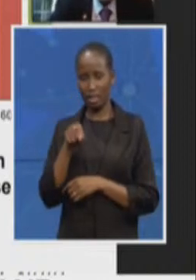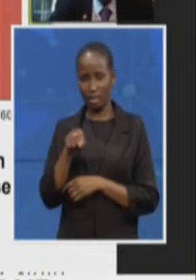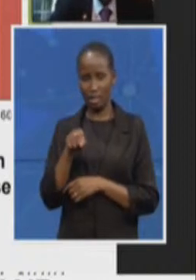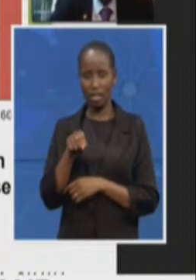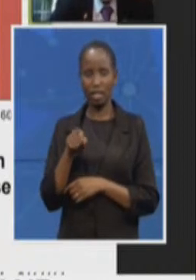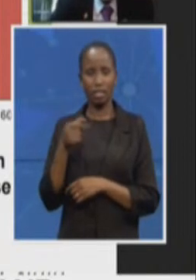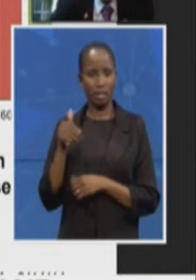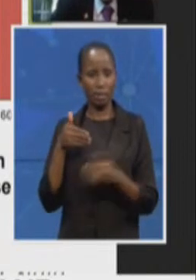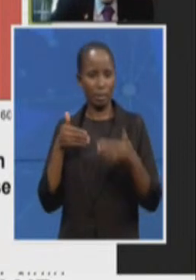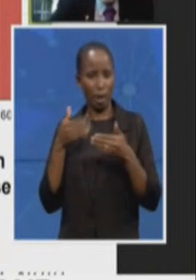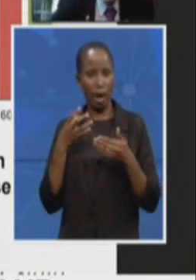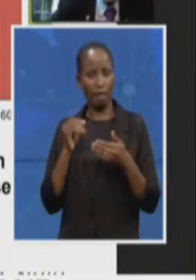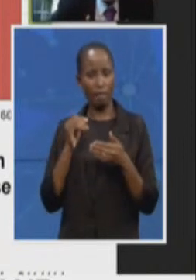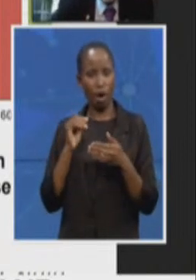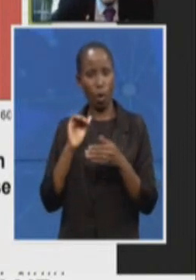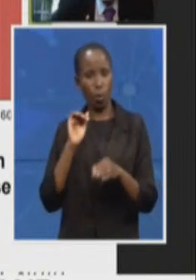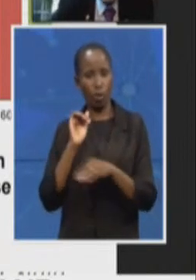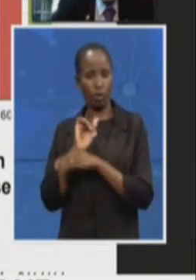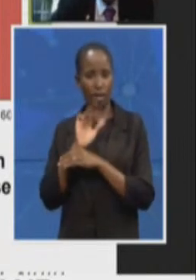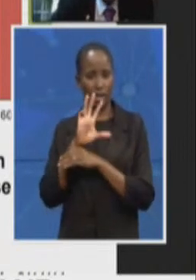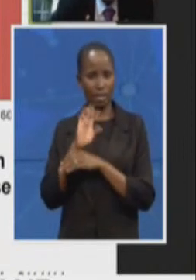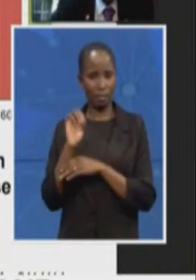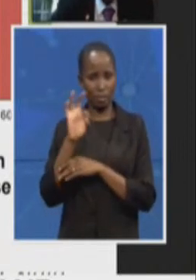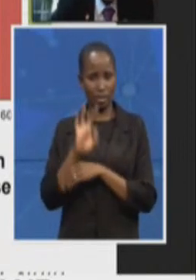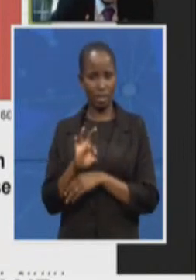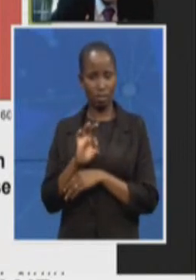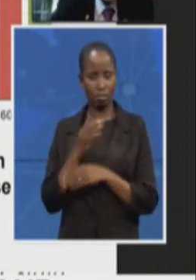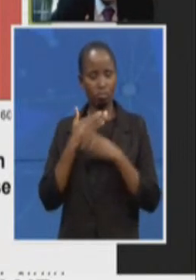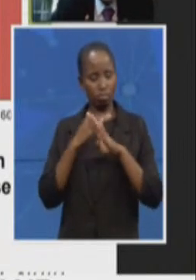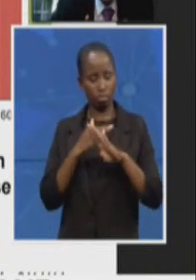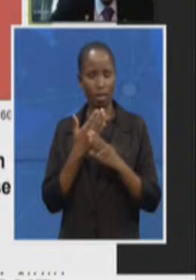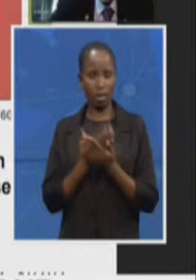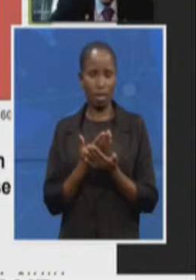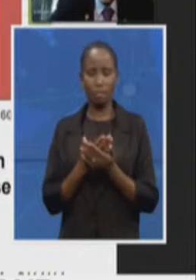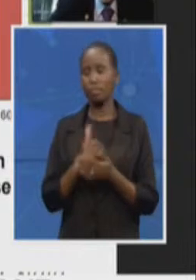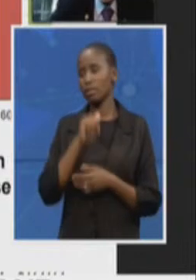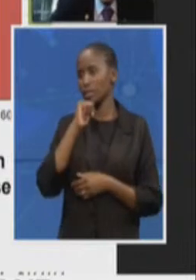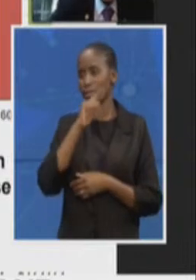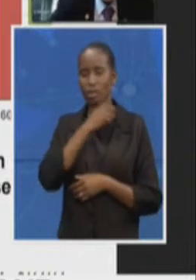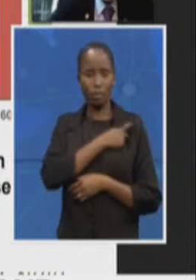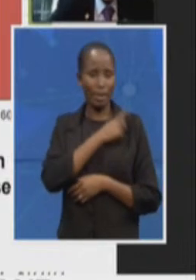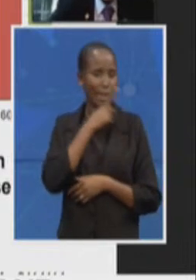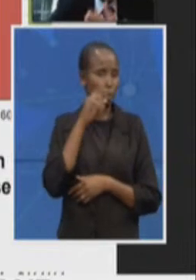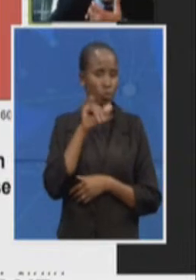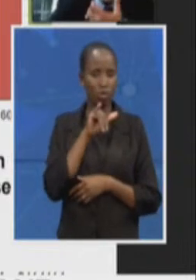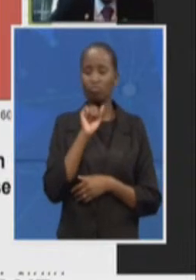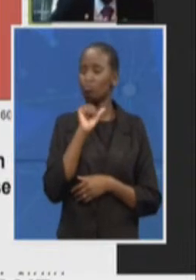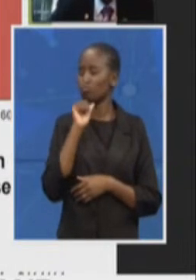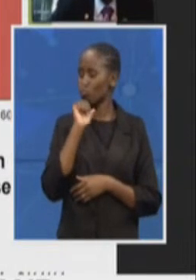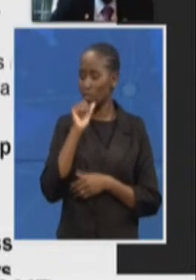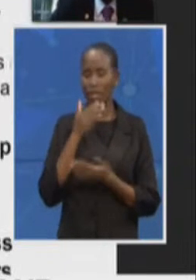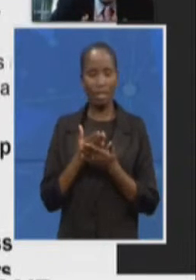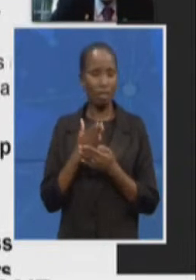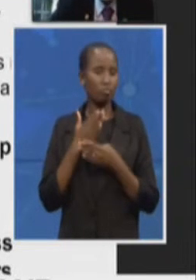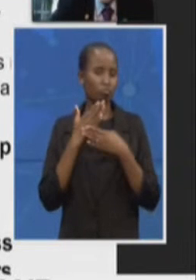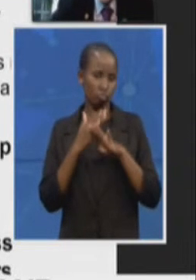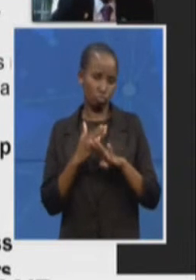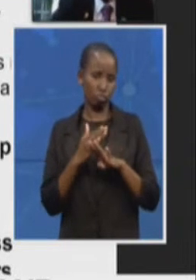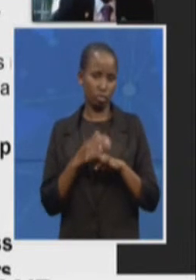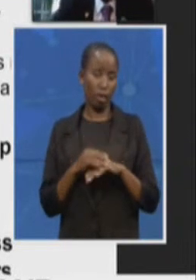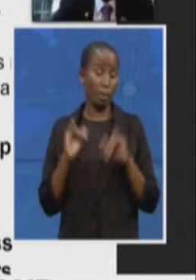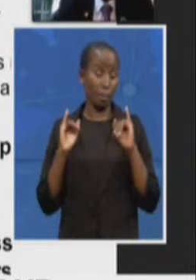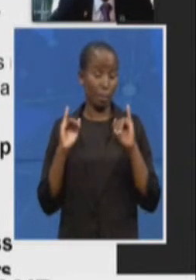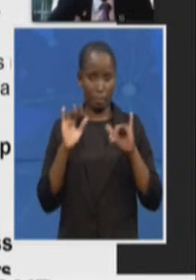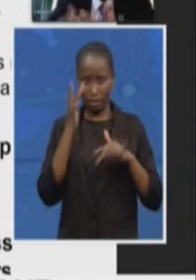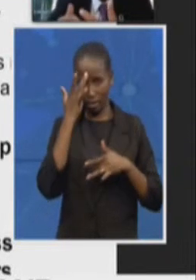vaccine we're talking about, they tend to do quite well in protecting against severe disease, because that's our big concern with